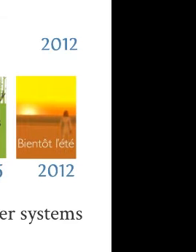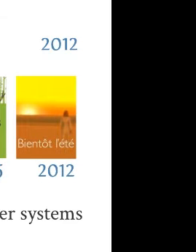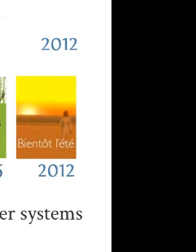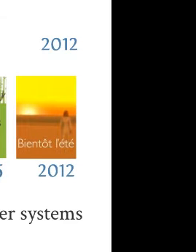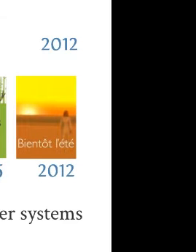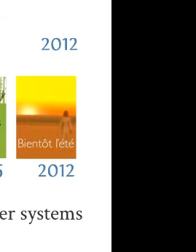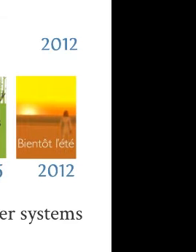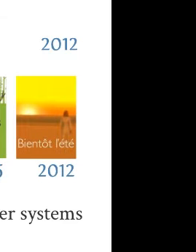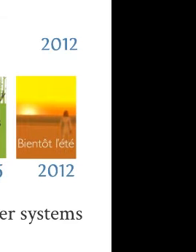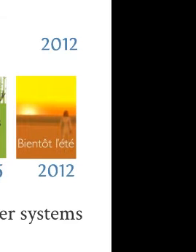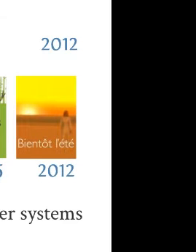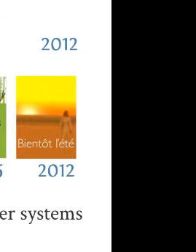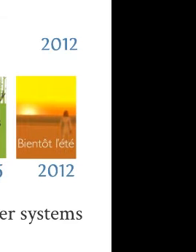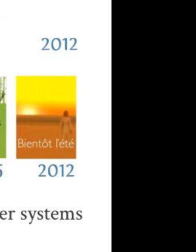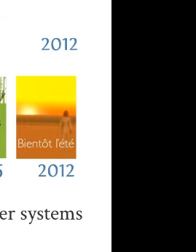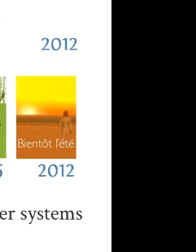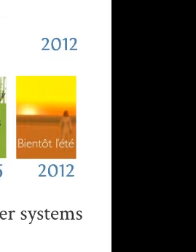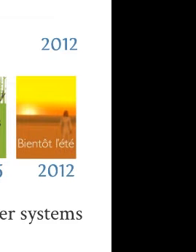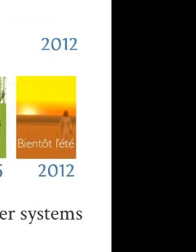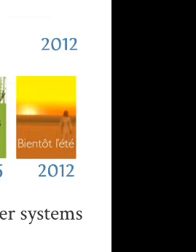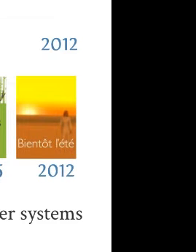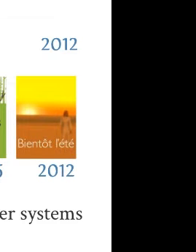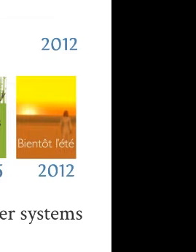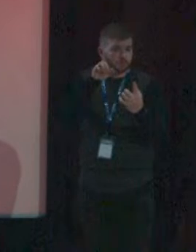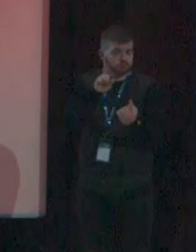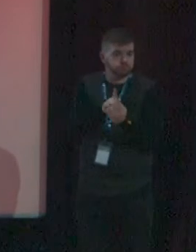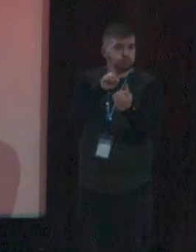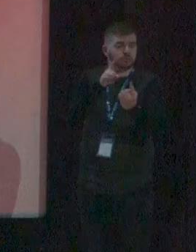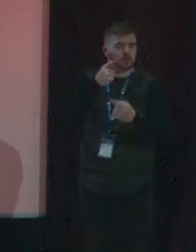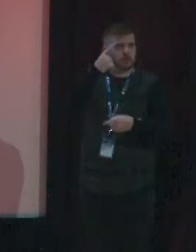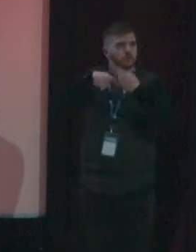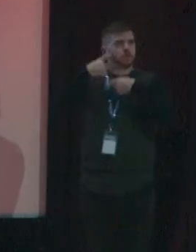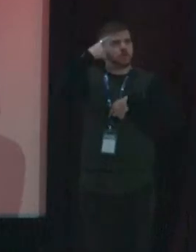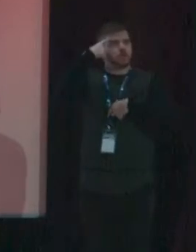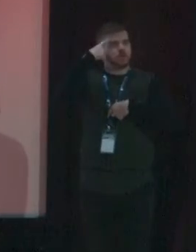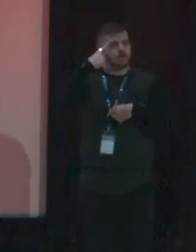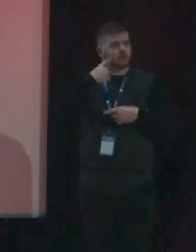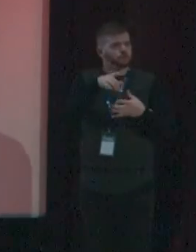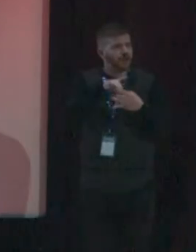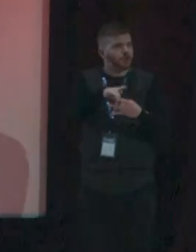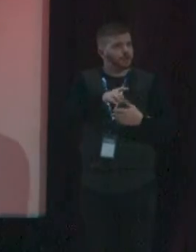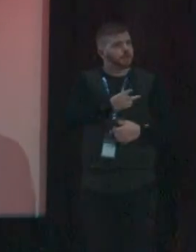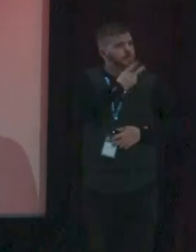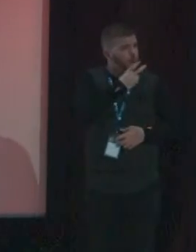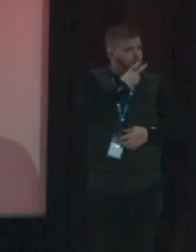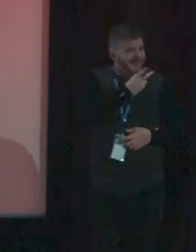It's about a failed relationship and about you reminiscing about that failed relationship while smoking cigarettes and drinking red